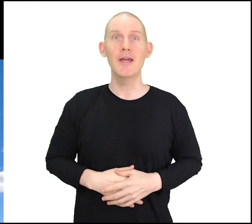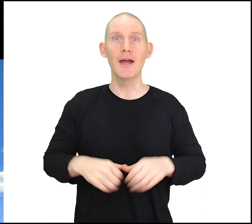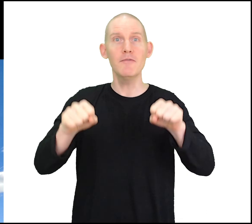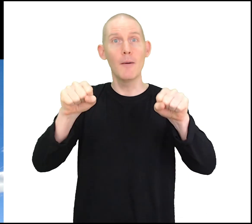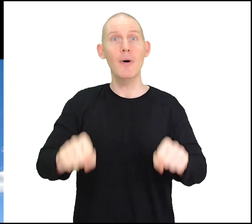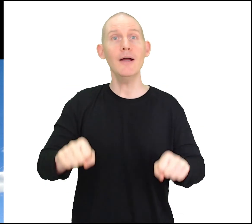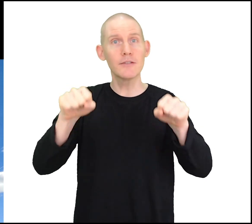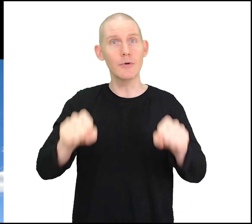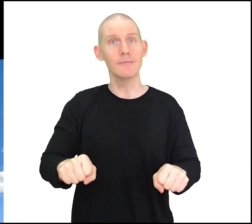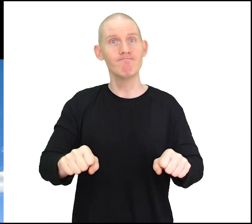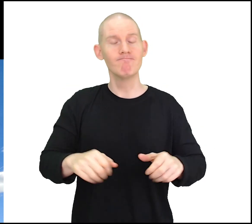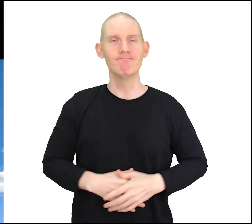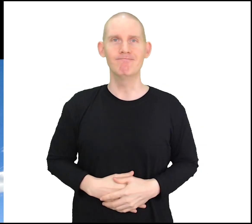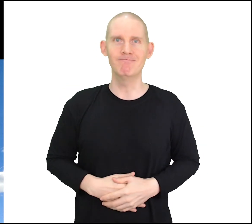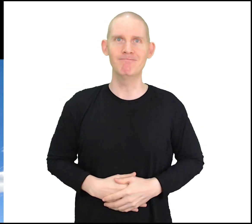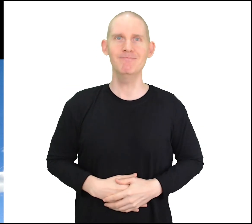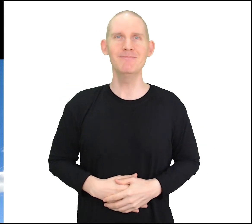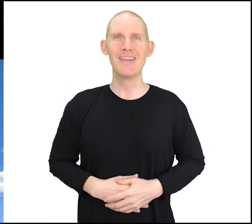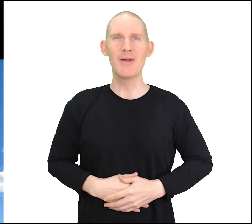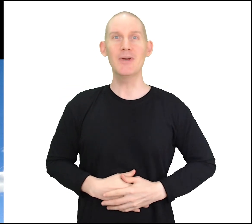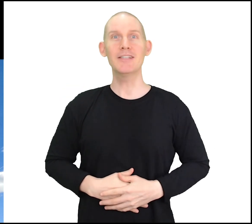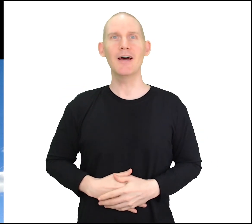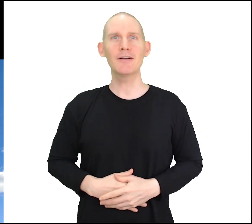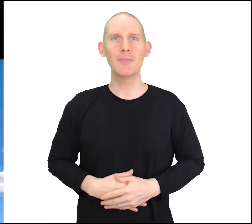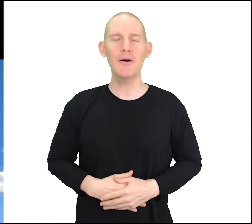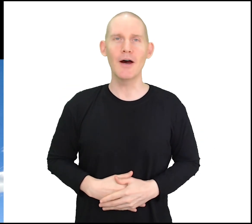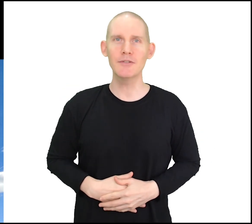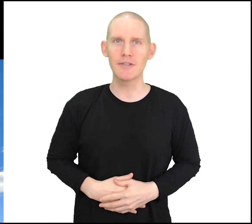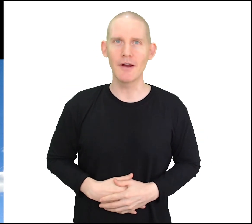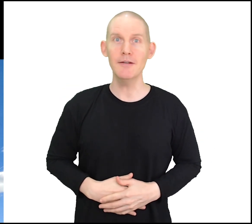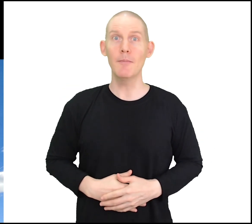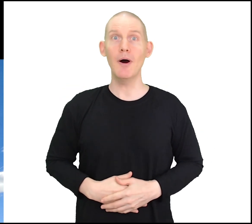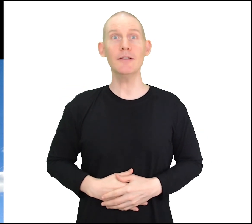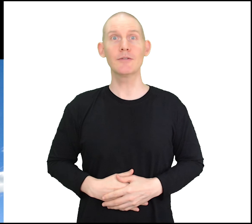possible. We just talked about how to sign possible.